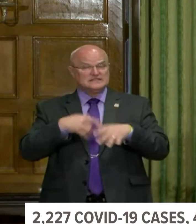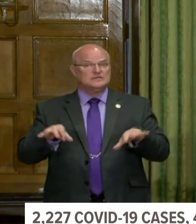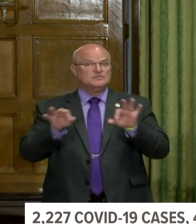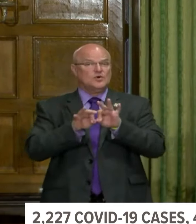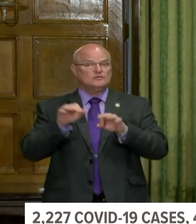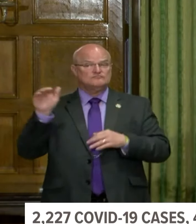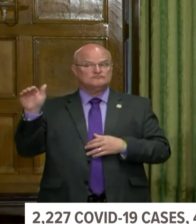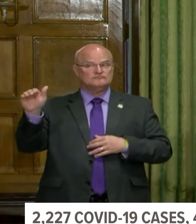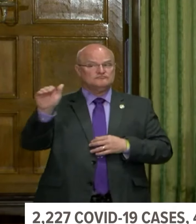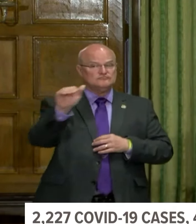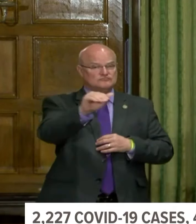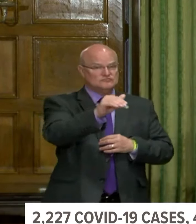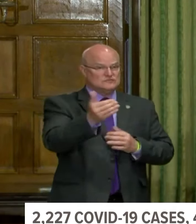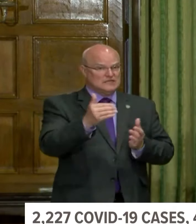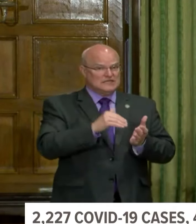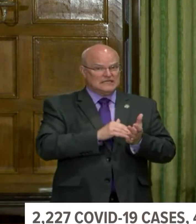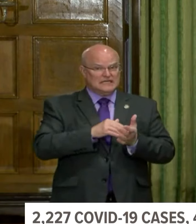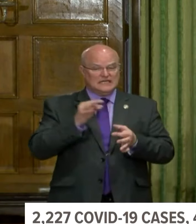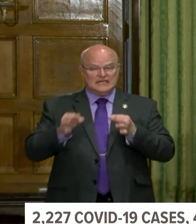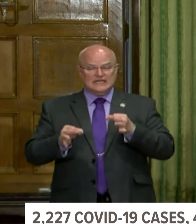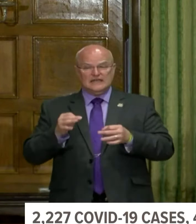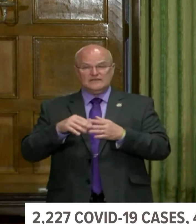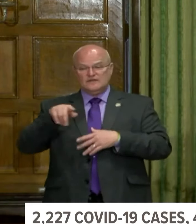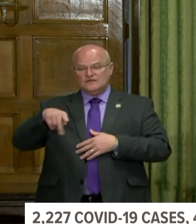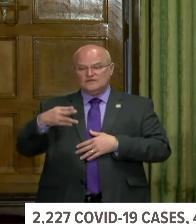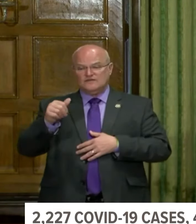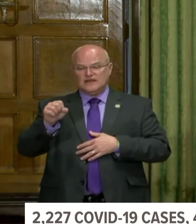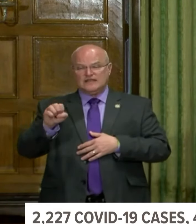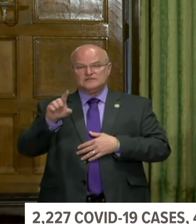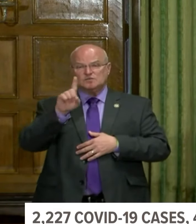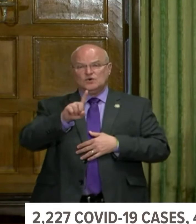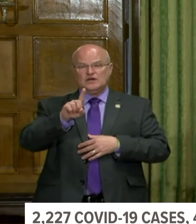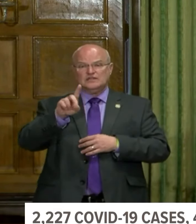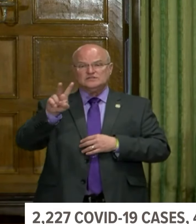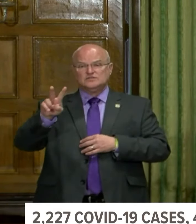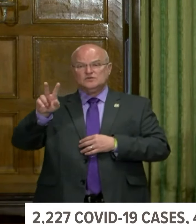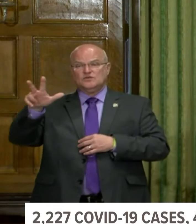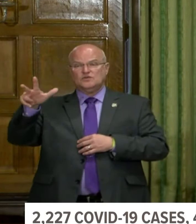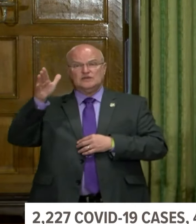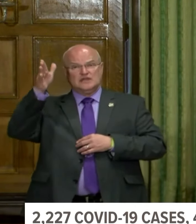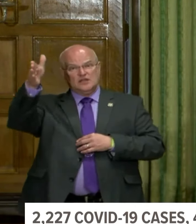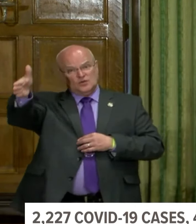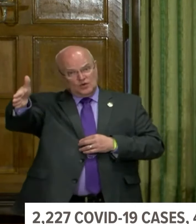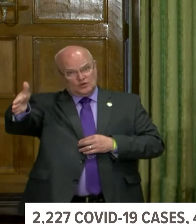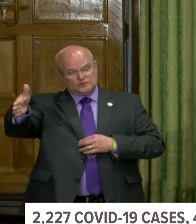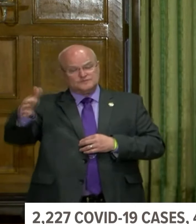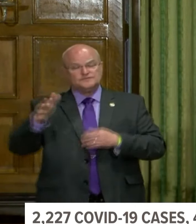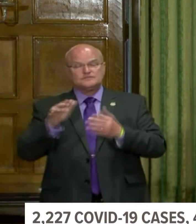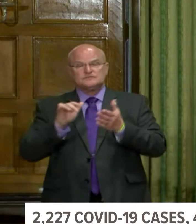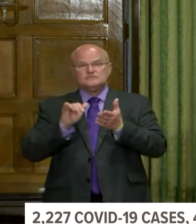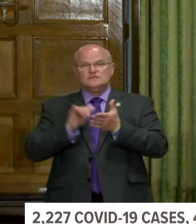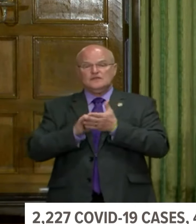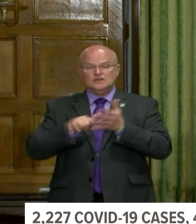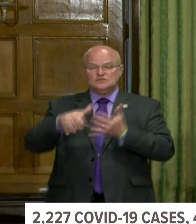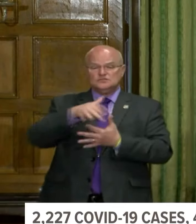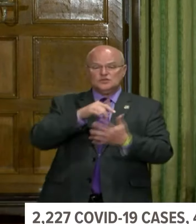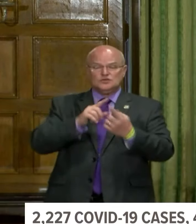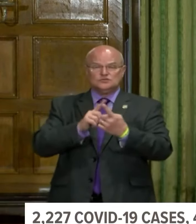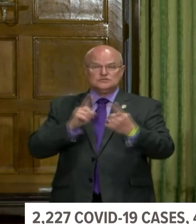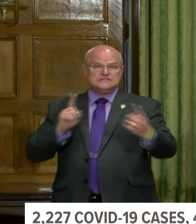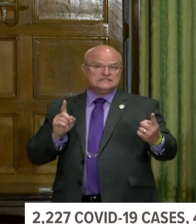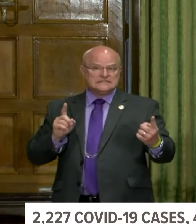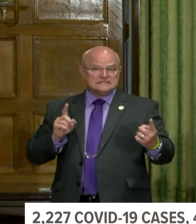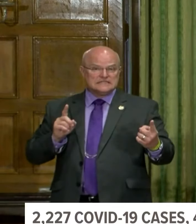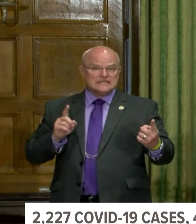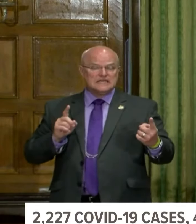important to remind everybody again, whether you're in phase 1, phase 2, or down the road, the social